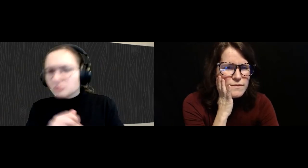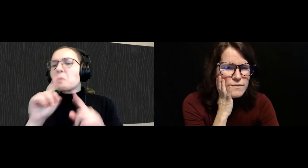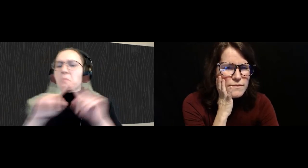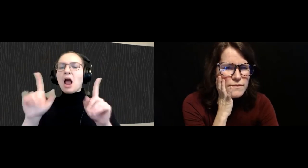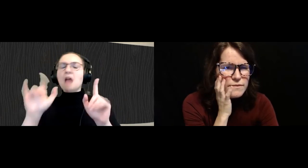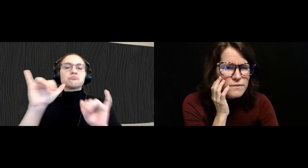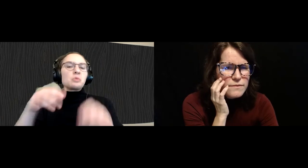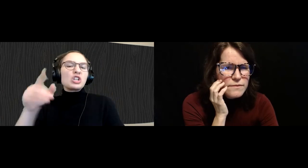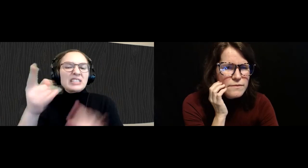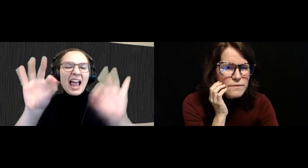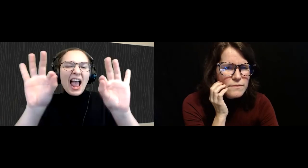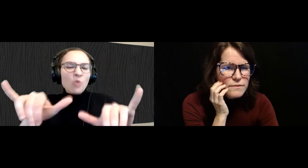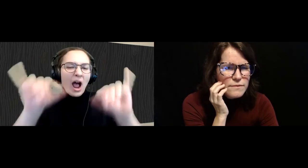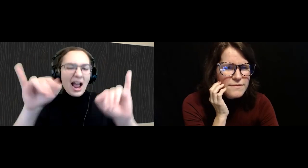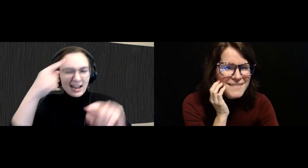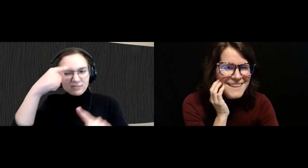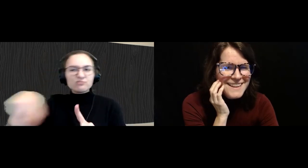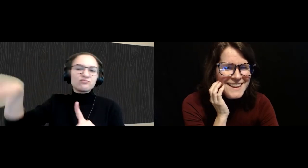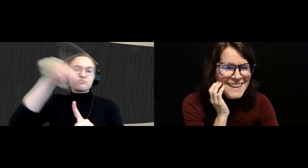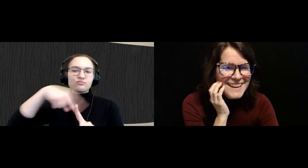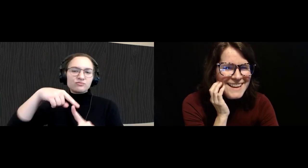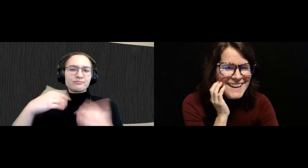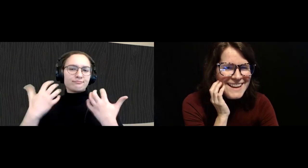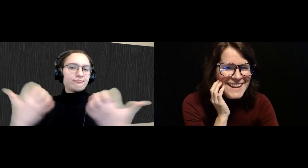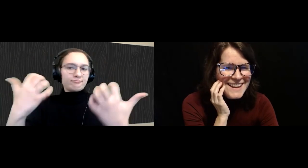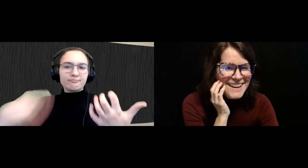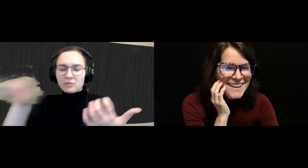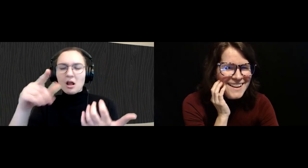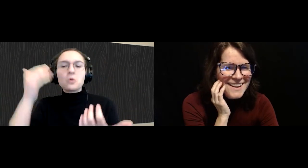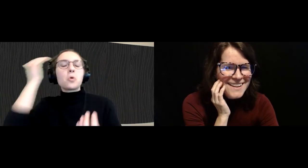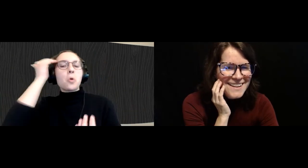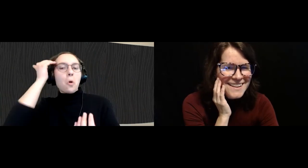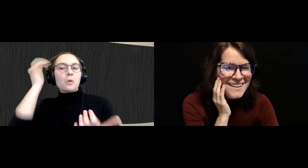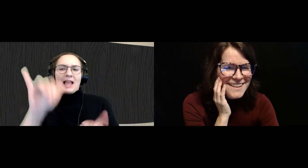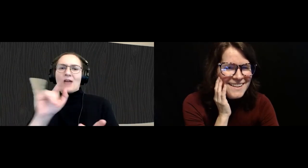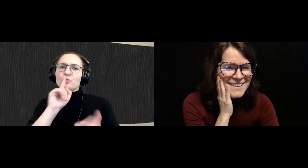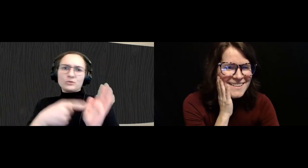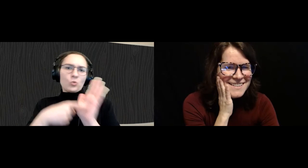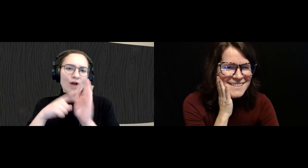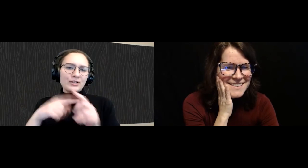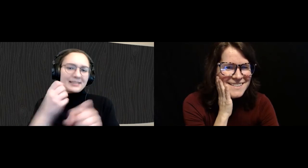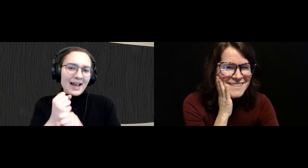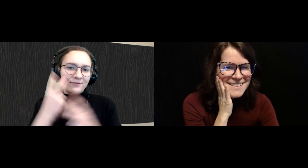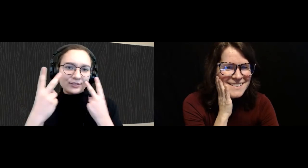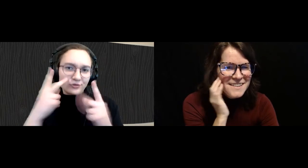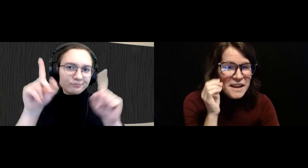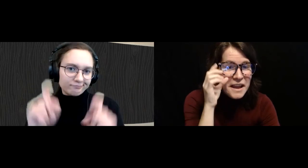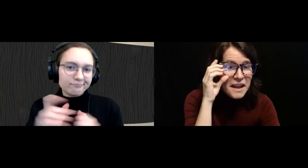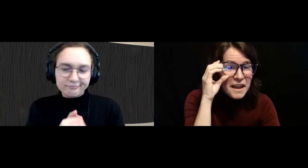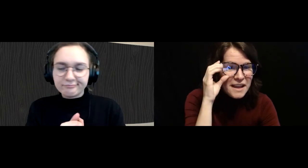question, but yeah, just an FYI for the audience to know that it's